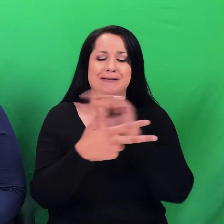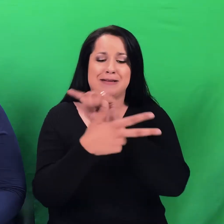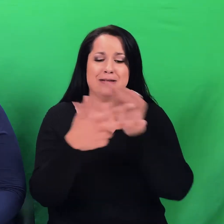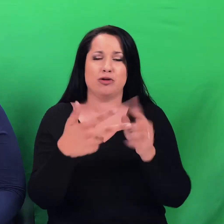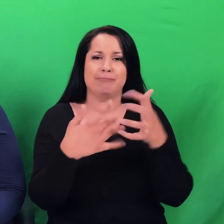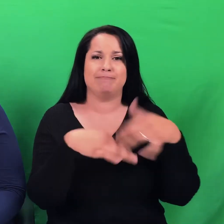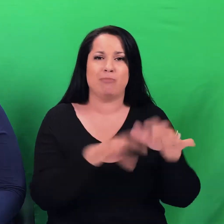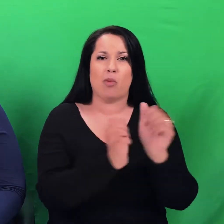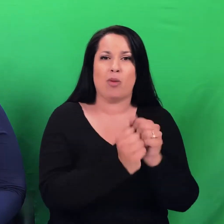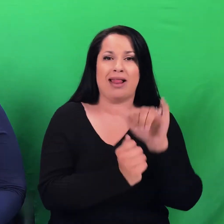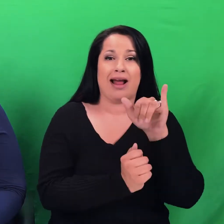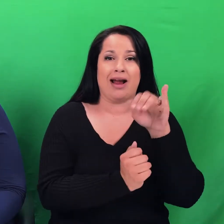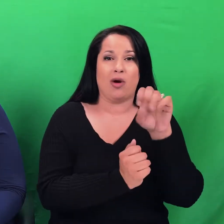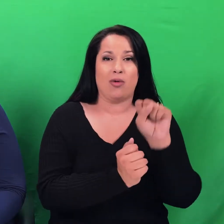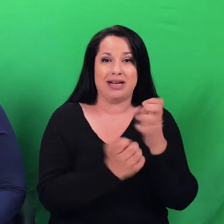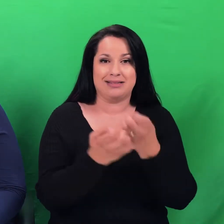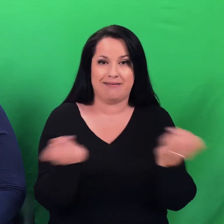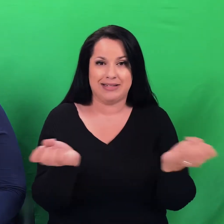device.